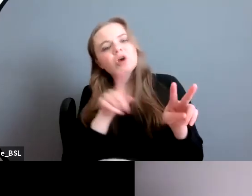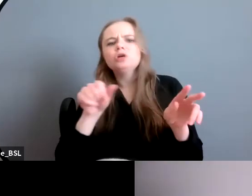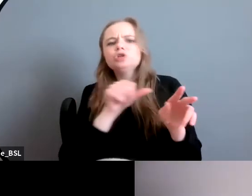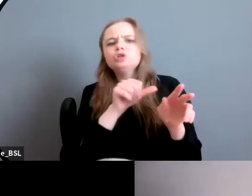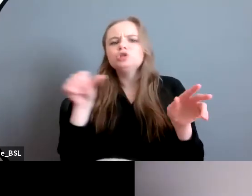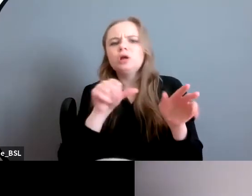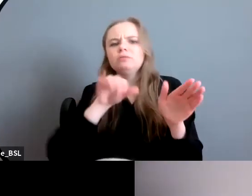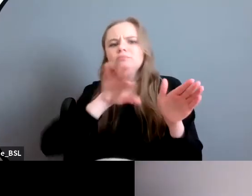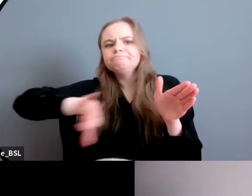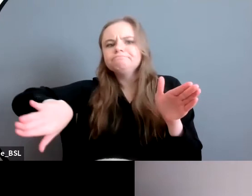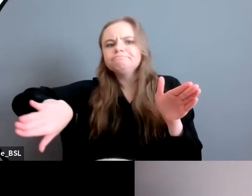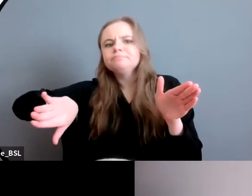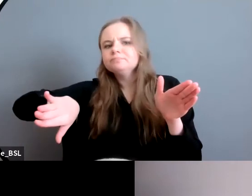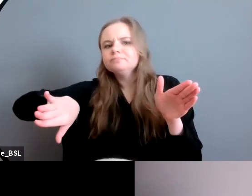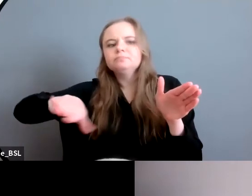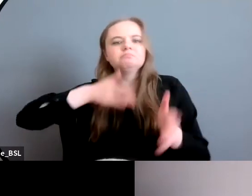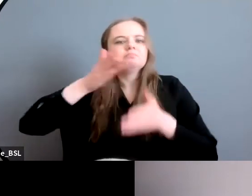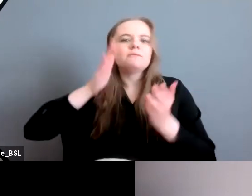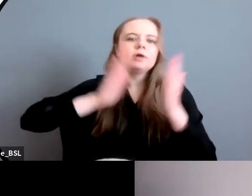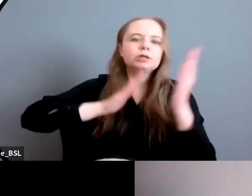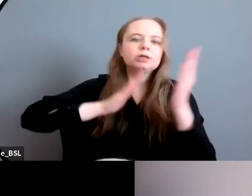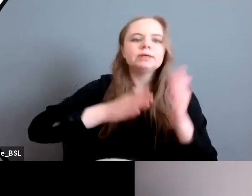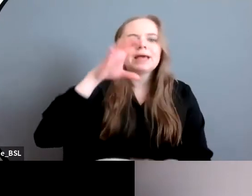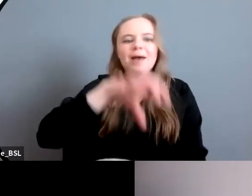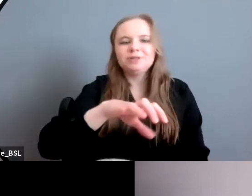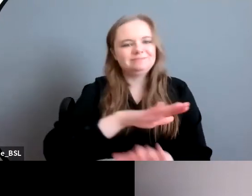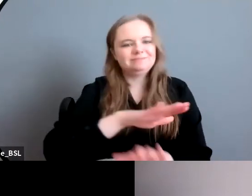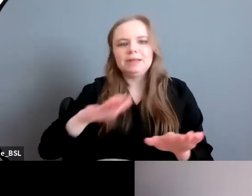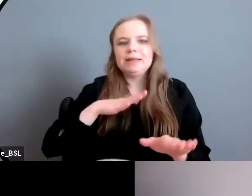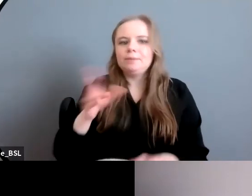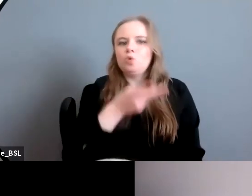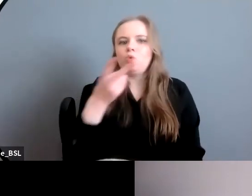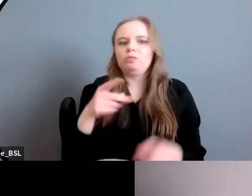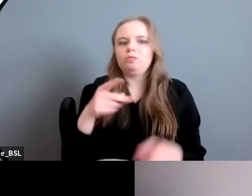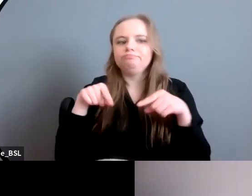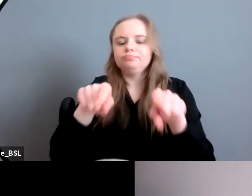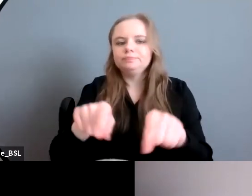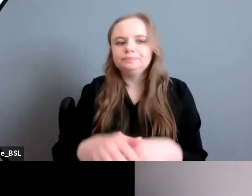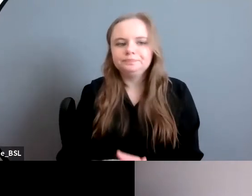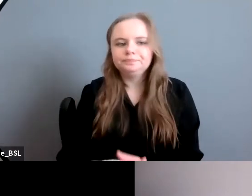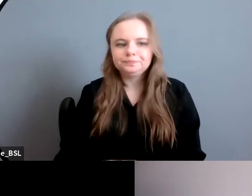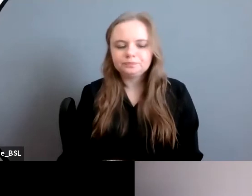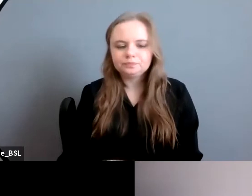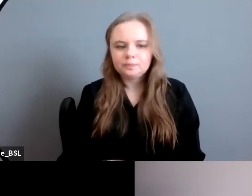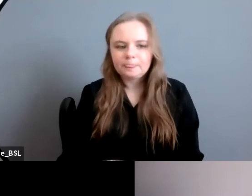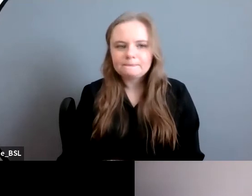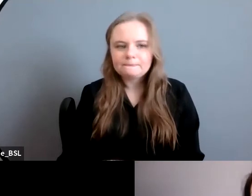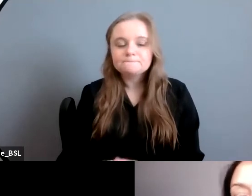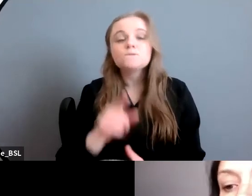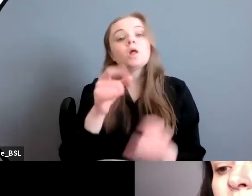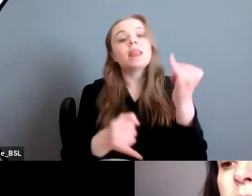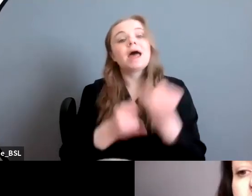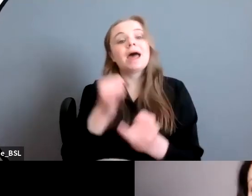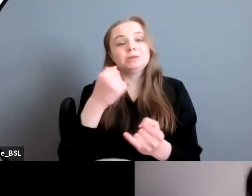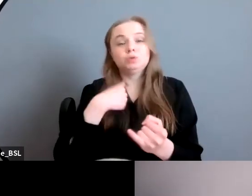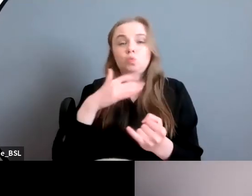able to be on campus in accessible, affordable accommodation that they can make use of. And one of the last things I wanted to reflect